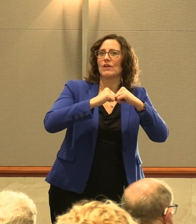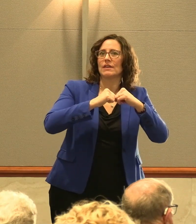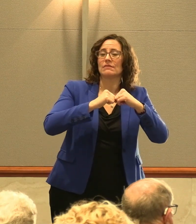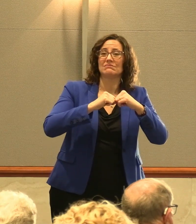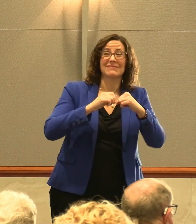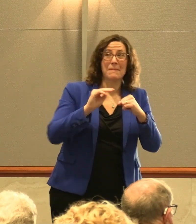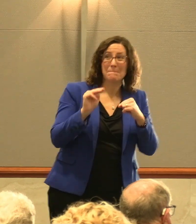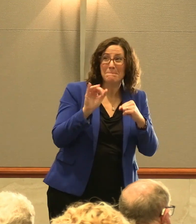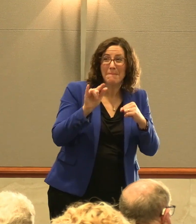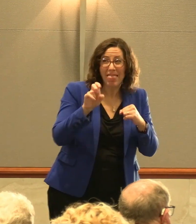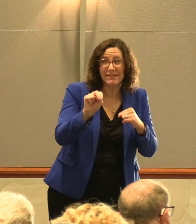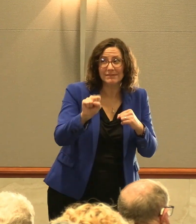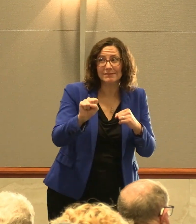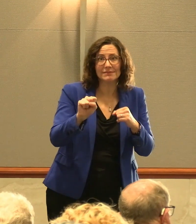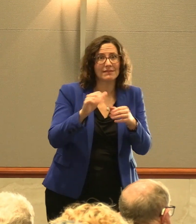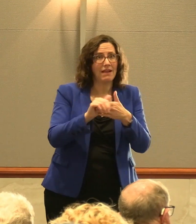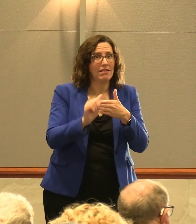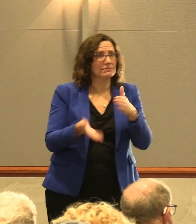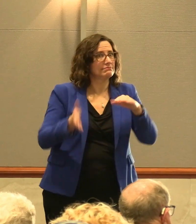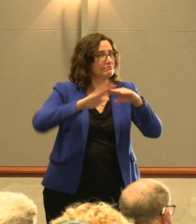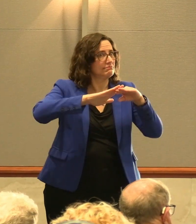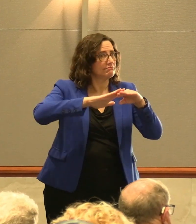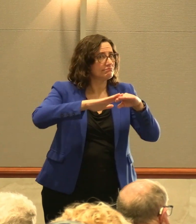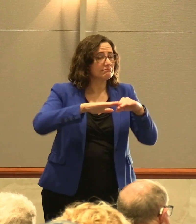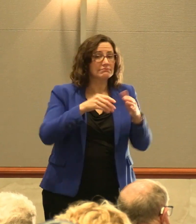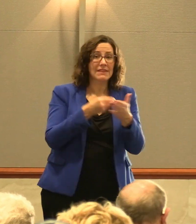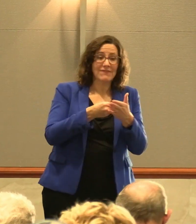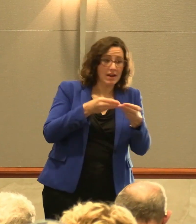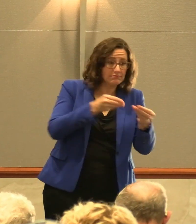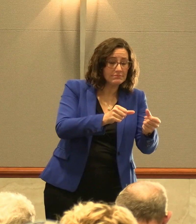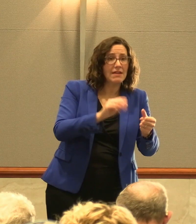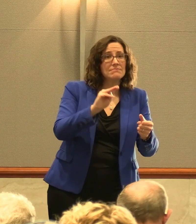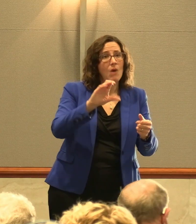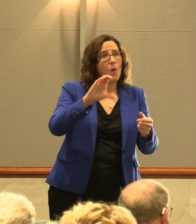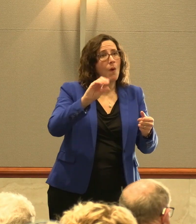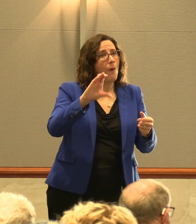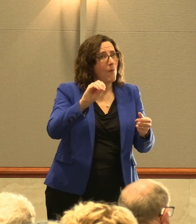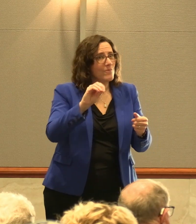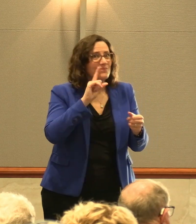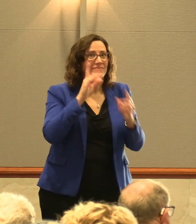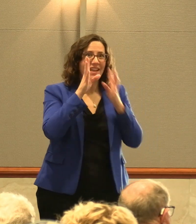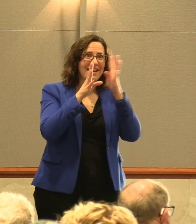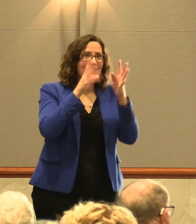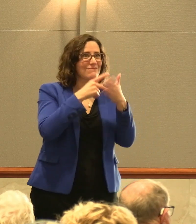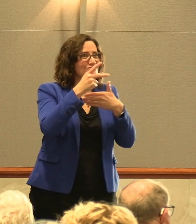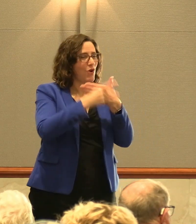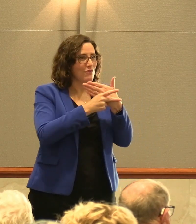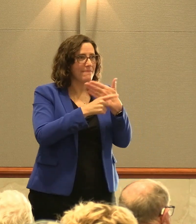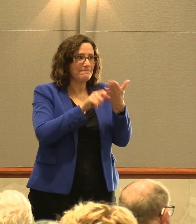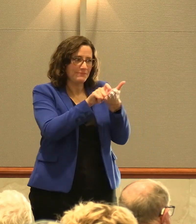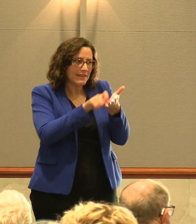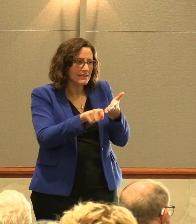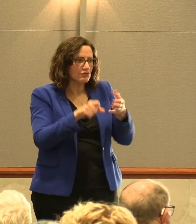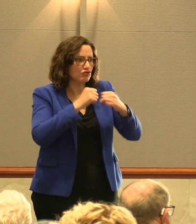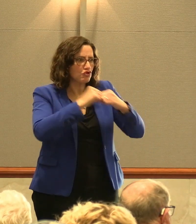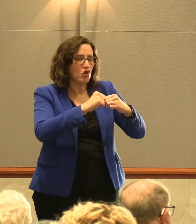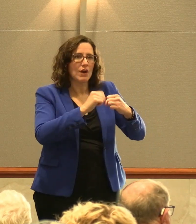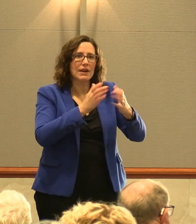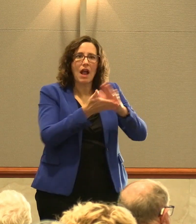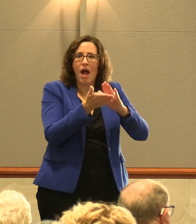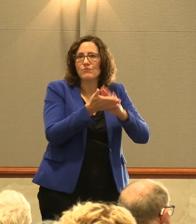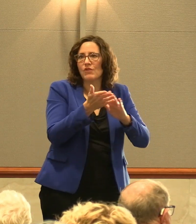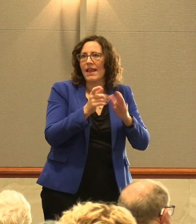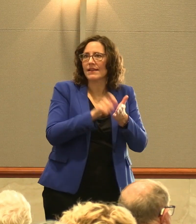of millions of dollars, including increased funding for Montgomery County's innovative program underwriting security-related